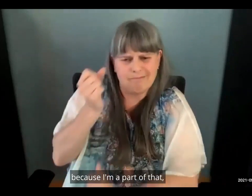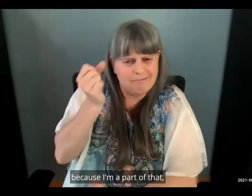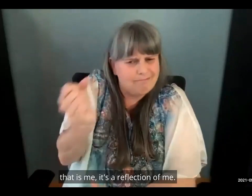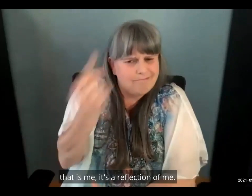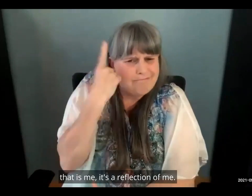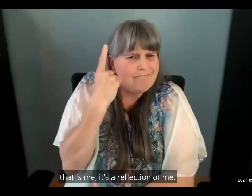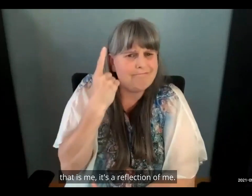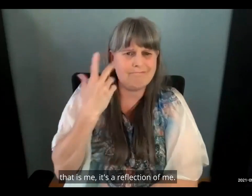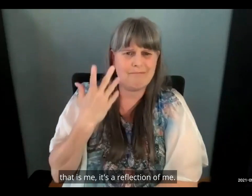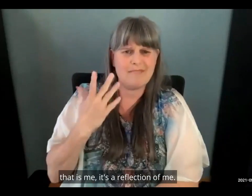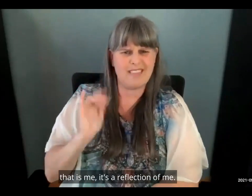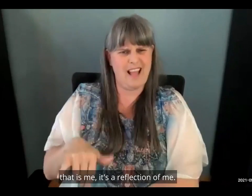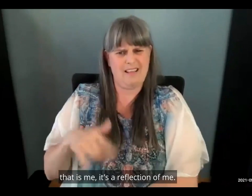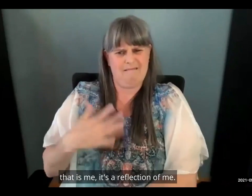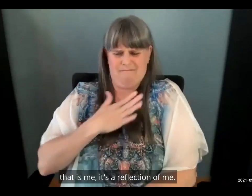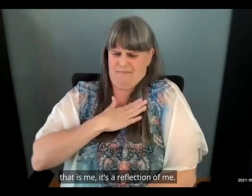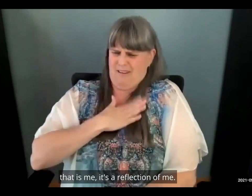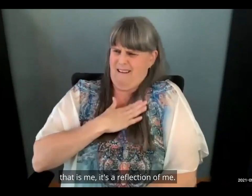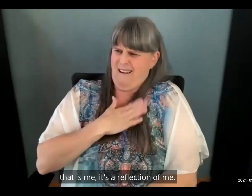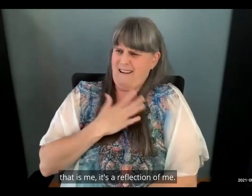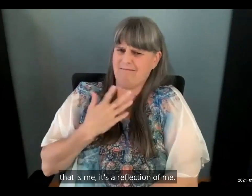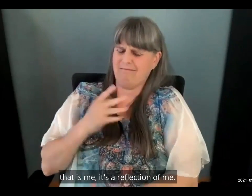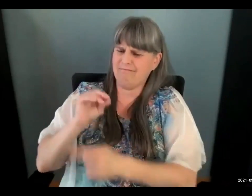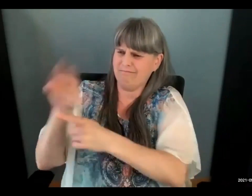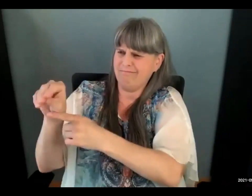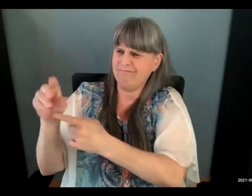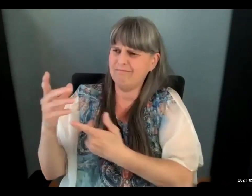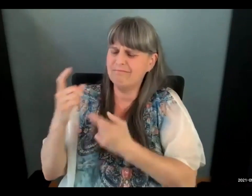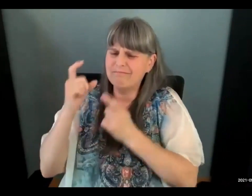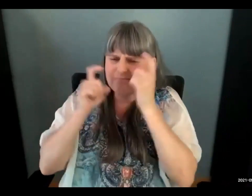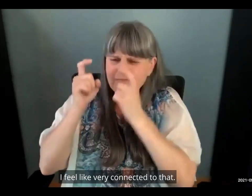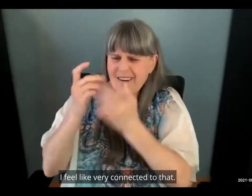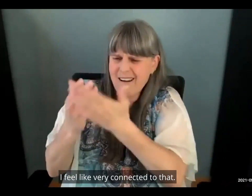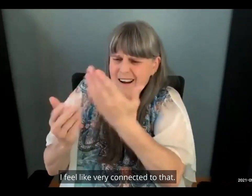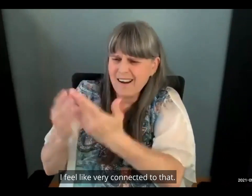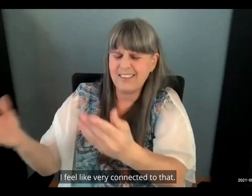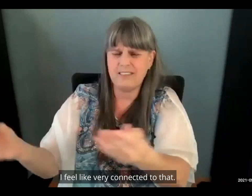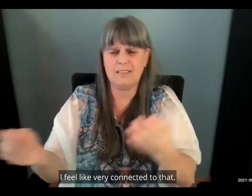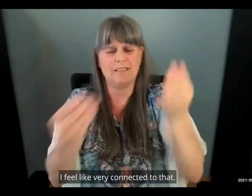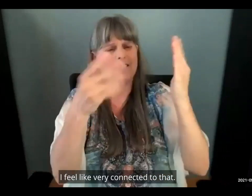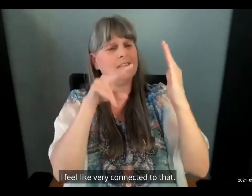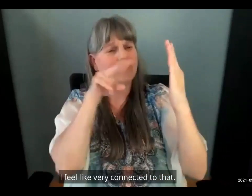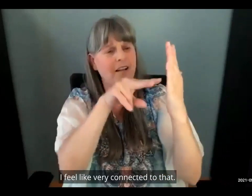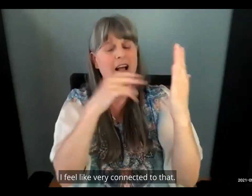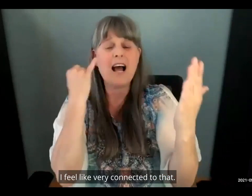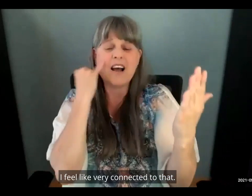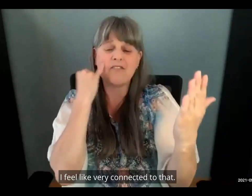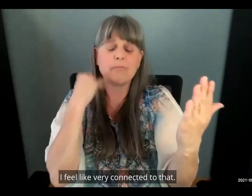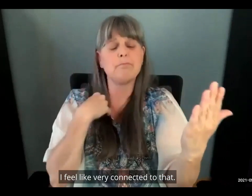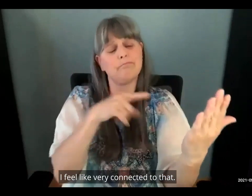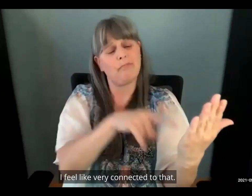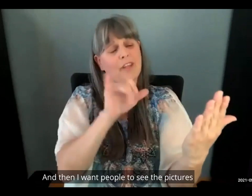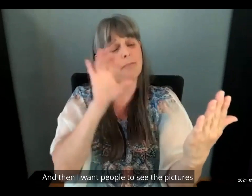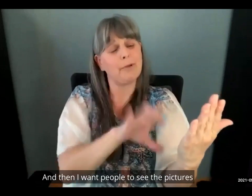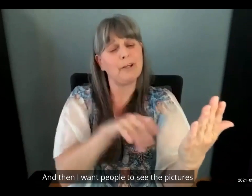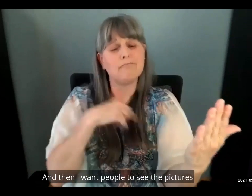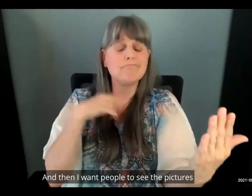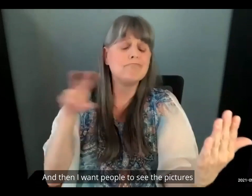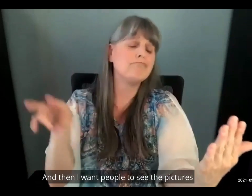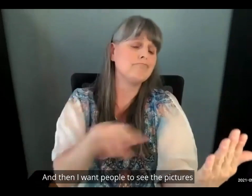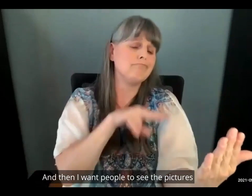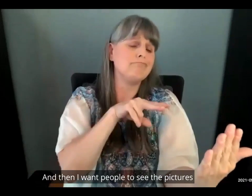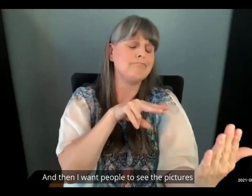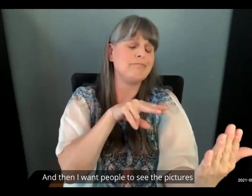part of that. That is me. It's a reflection of me. I feel like very connected to that. And then I